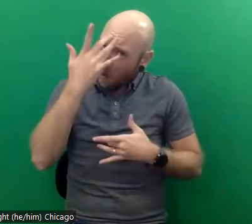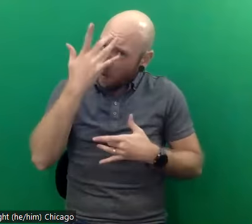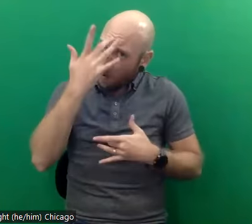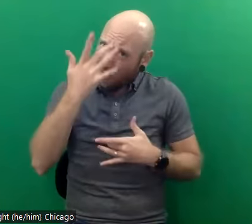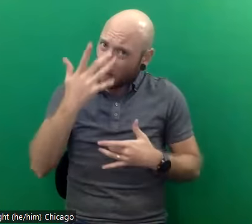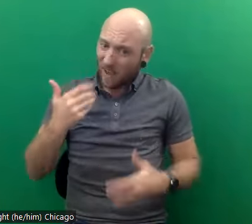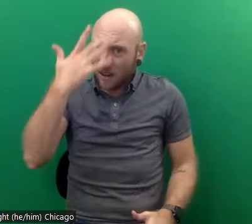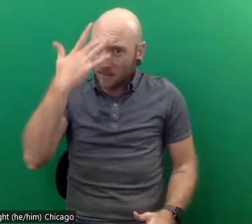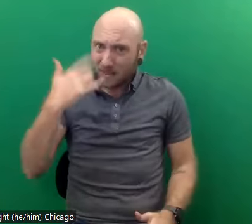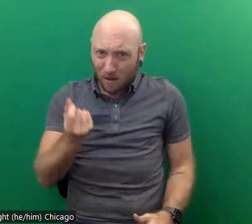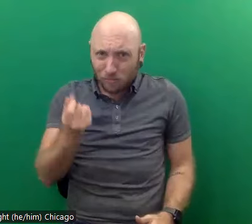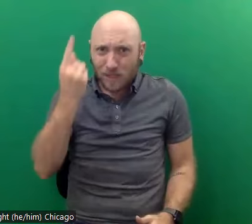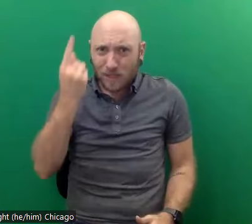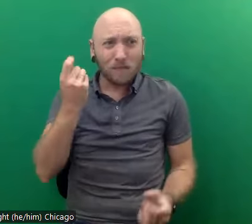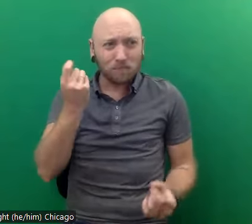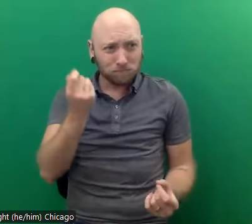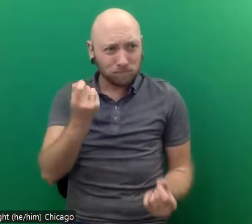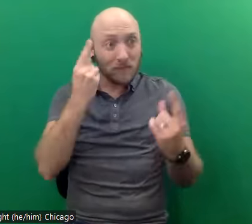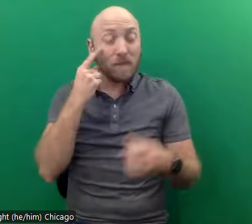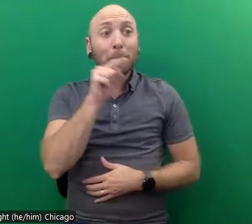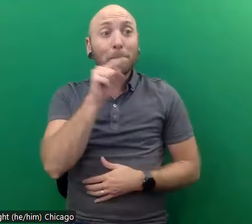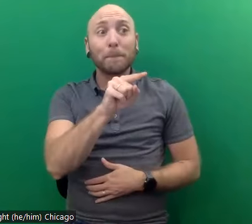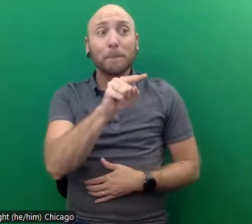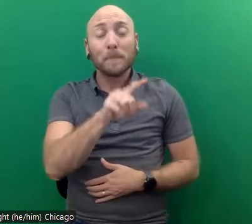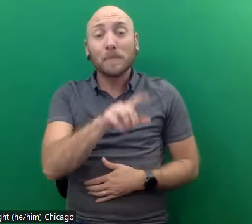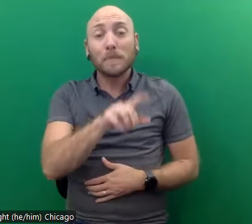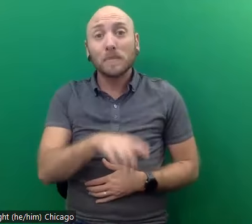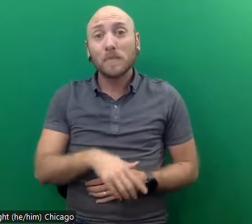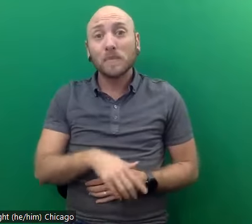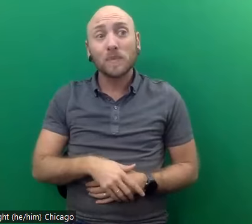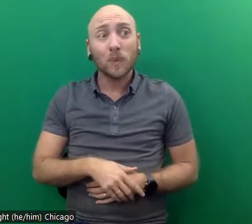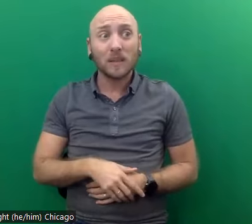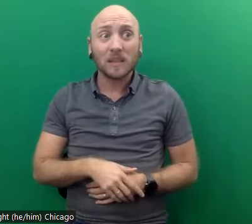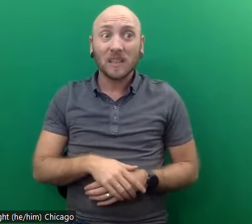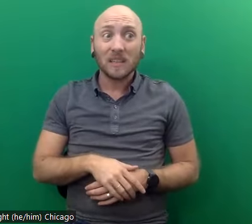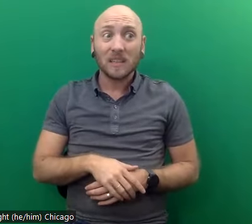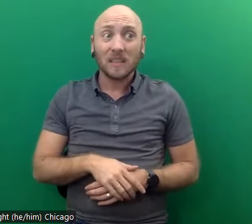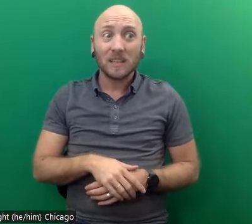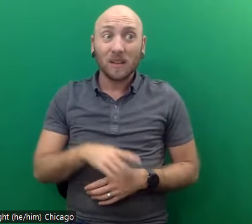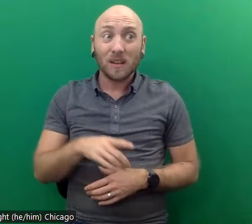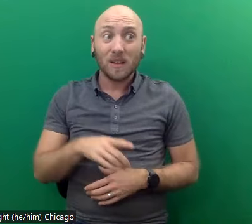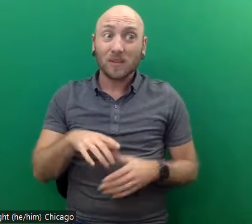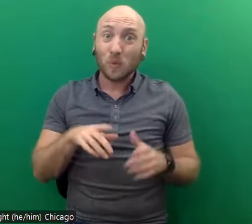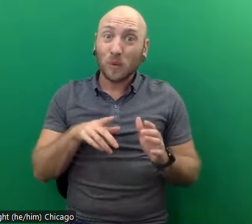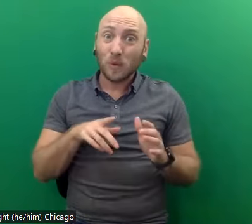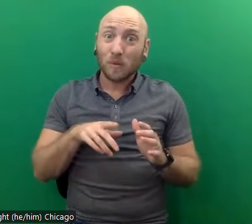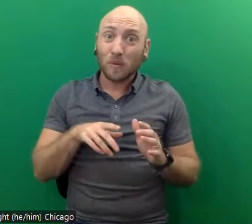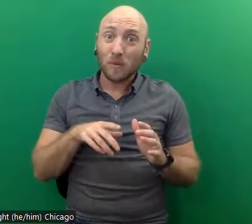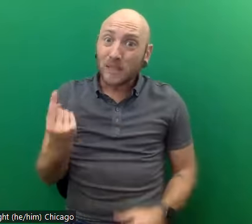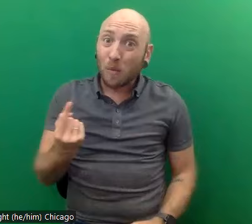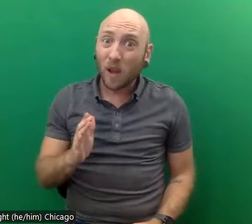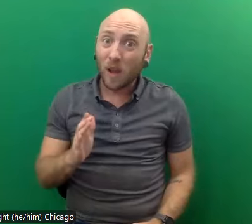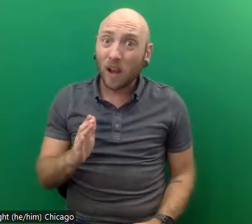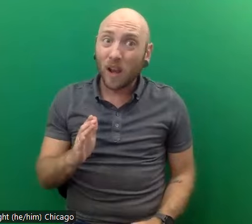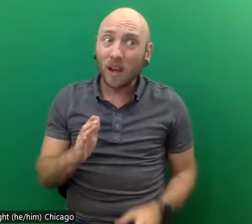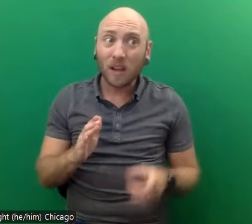And for him, he had to have had an illness to be able to do something that he did. So if I can forgive myself for